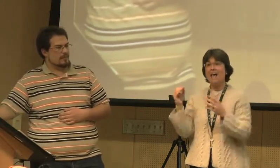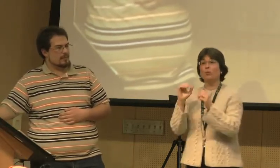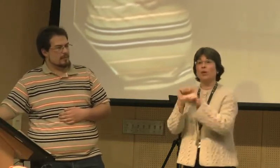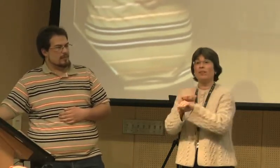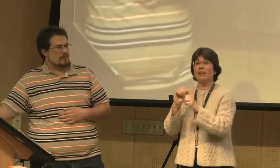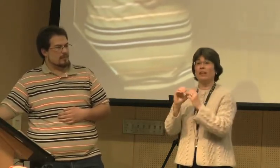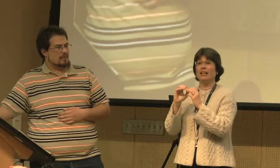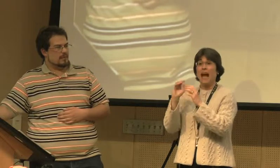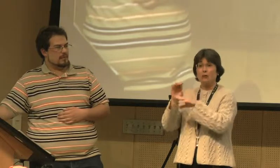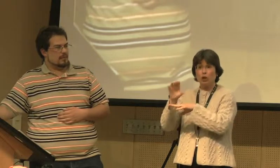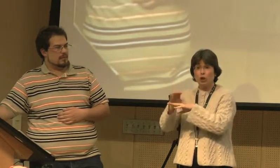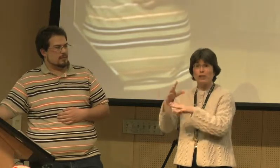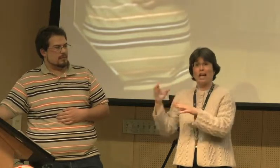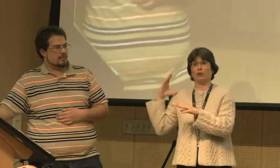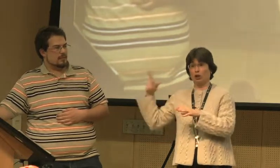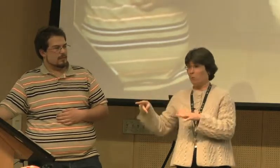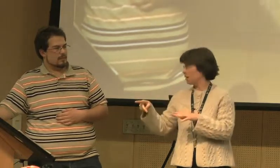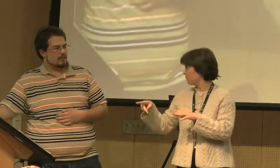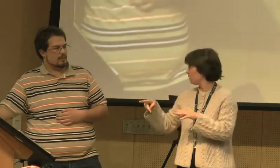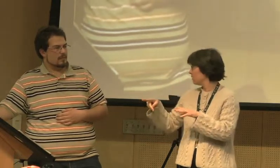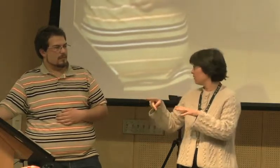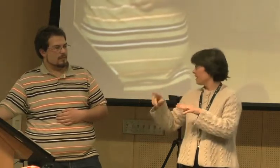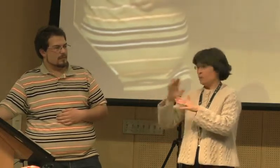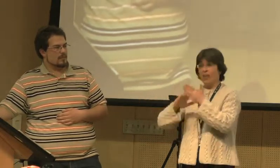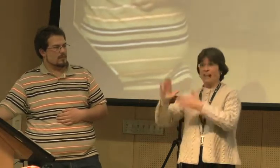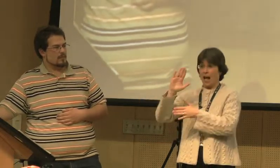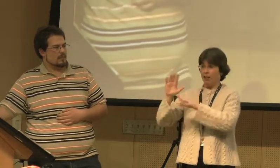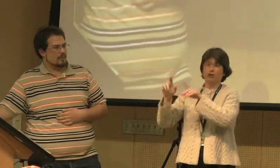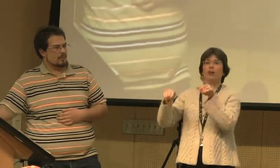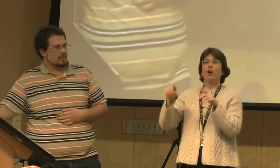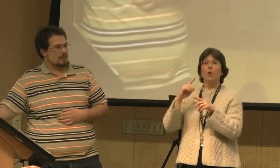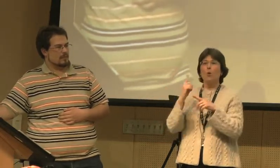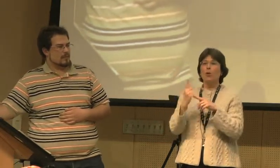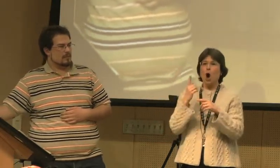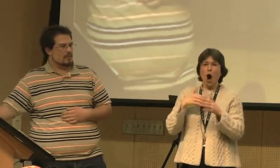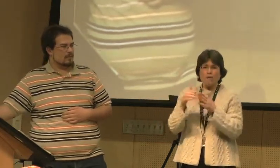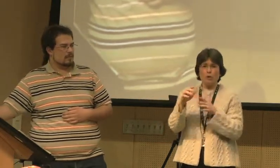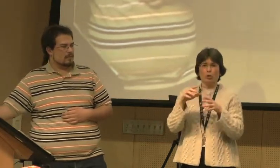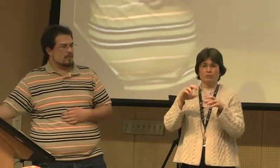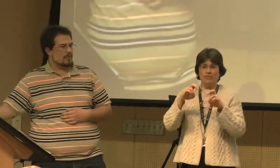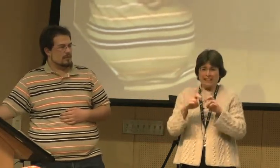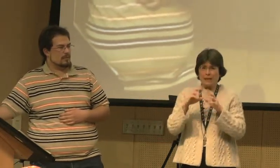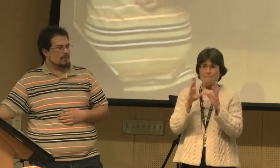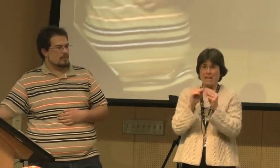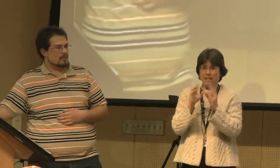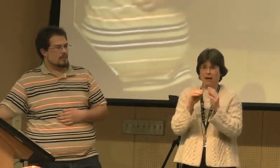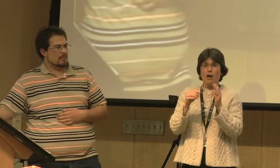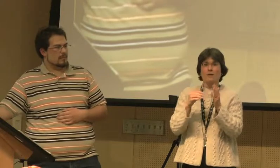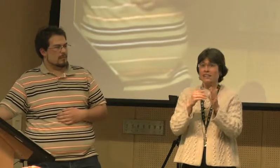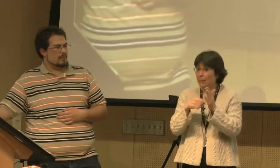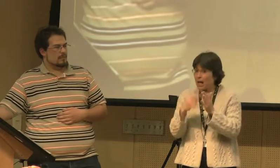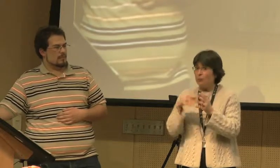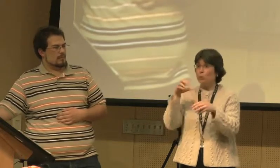and with the council and the council within the college. We often will meet.